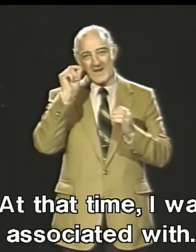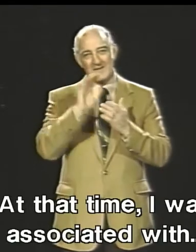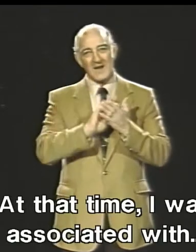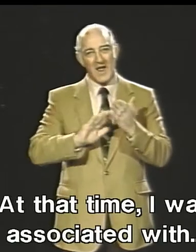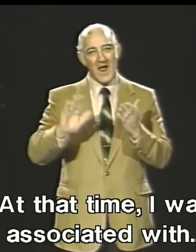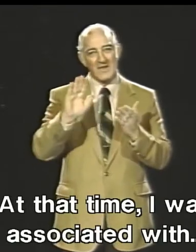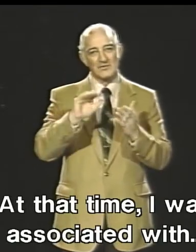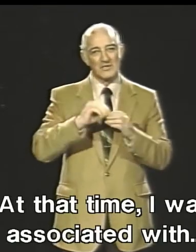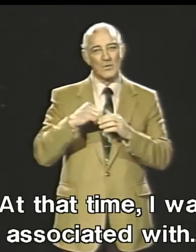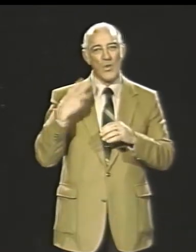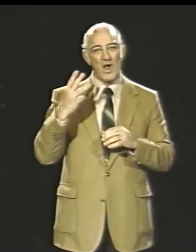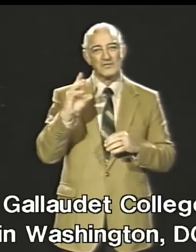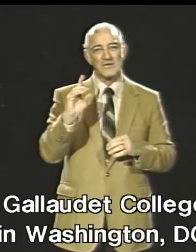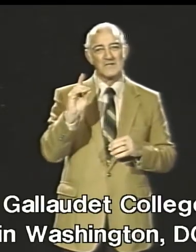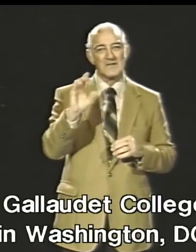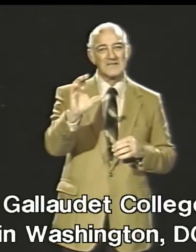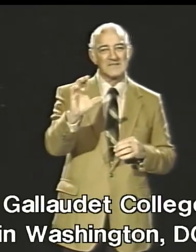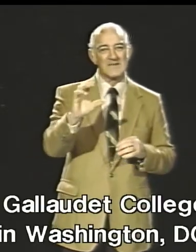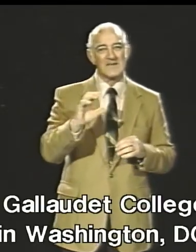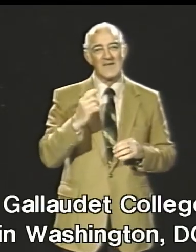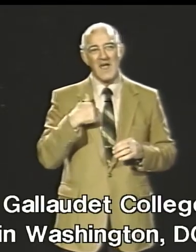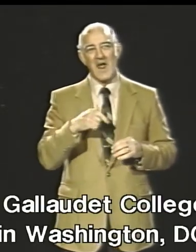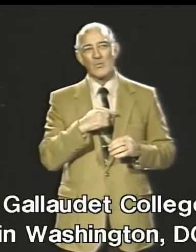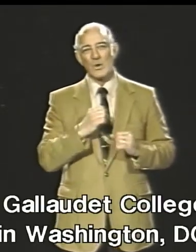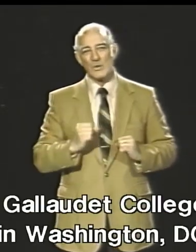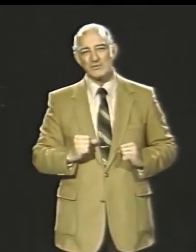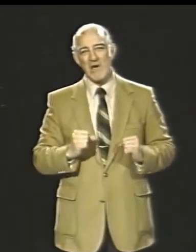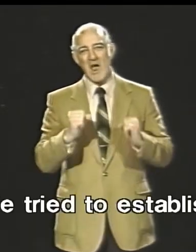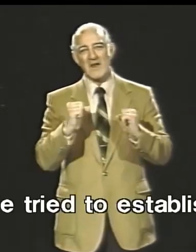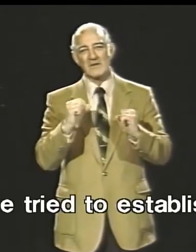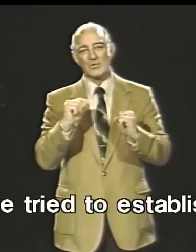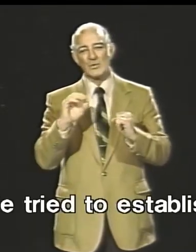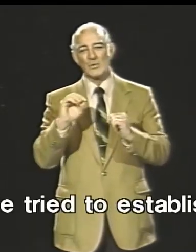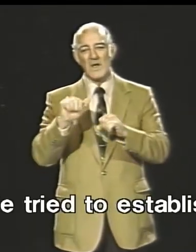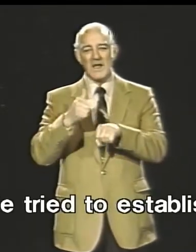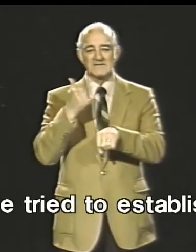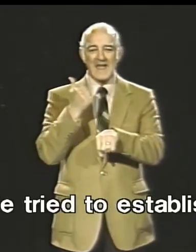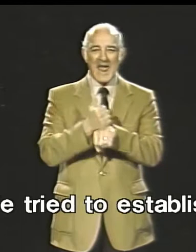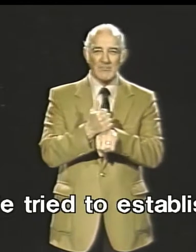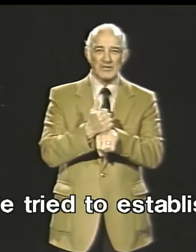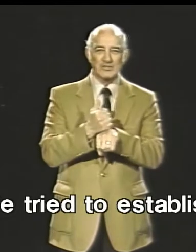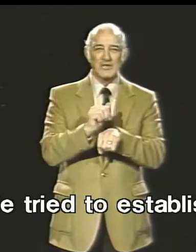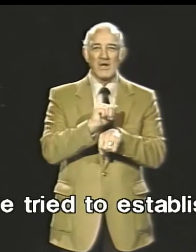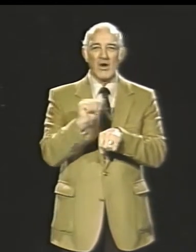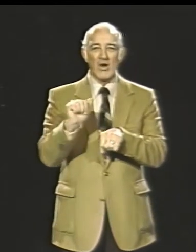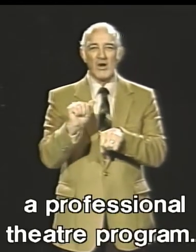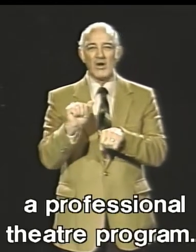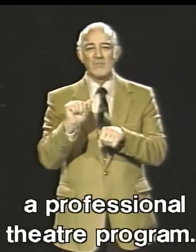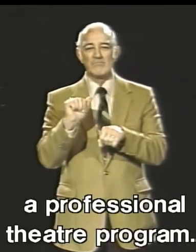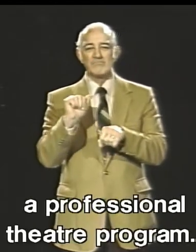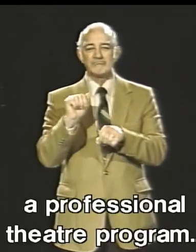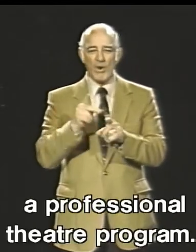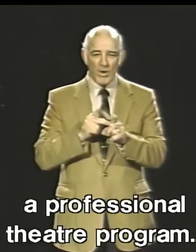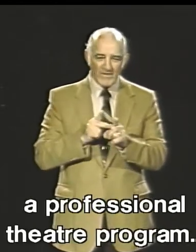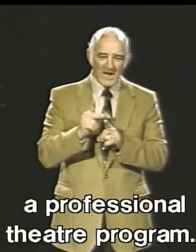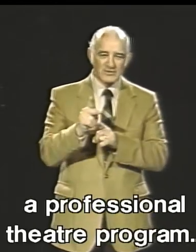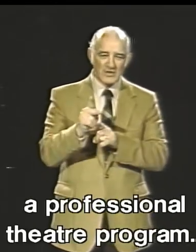At that time, I was associated with Gallaudet College in Washington, D.C., and we were trying to establish a